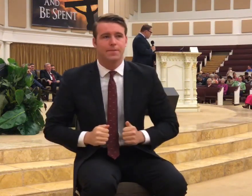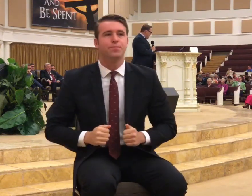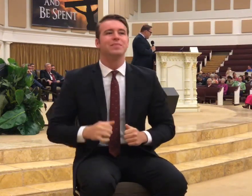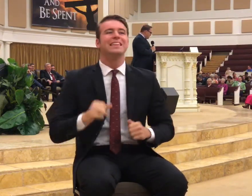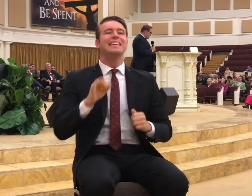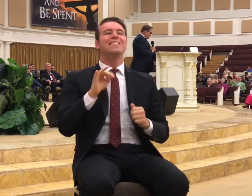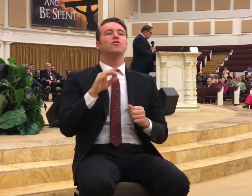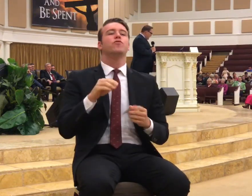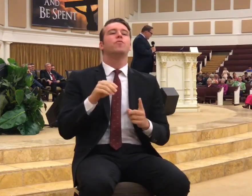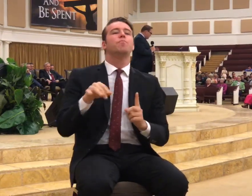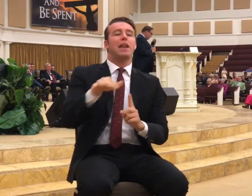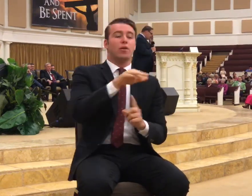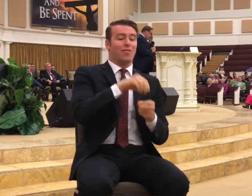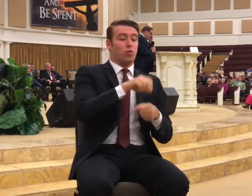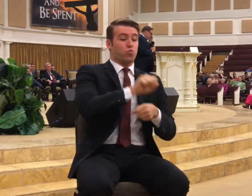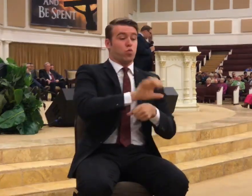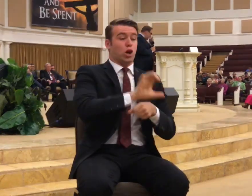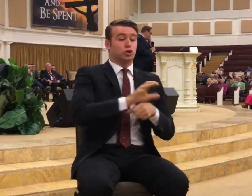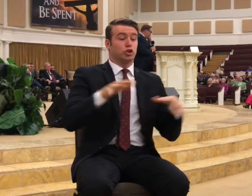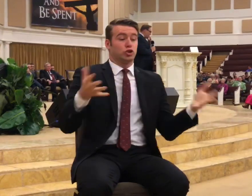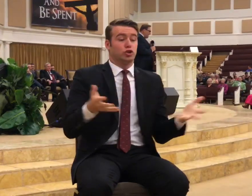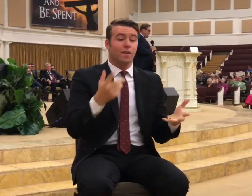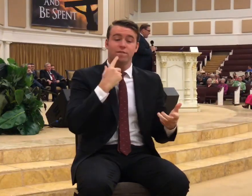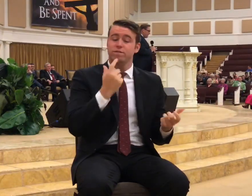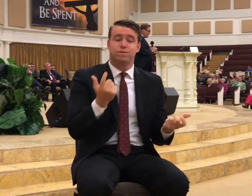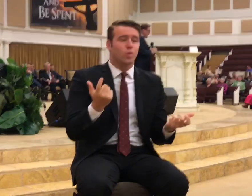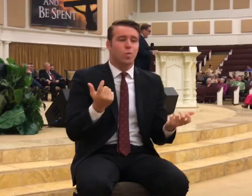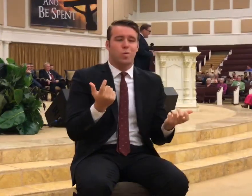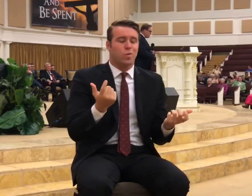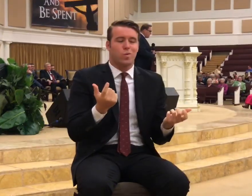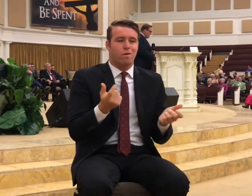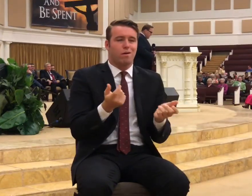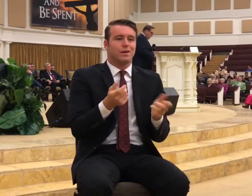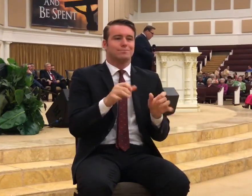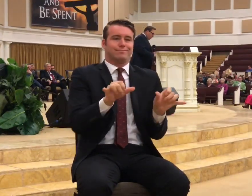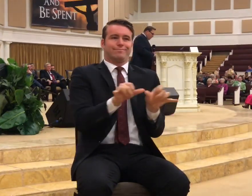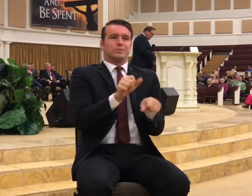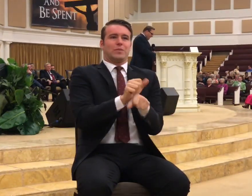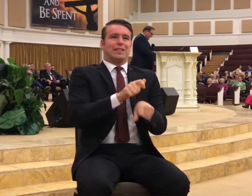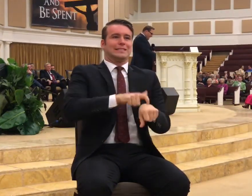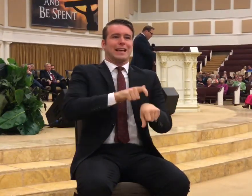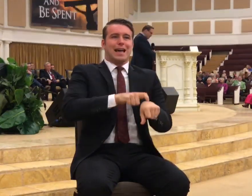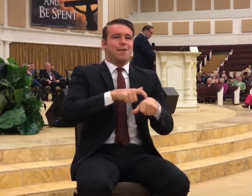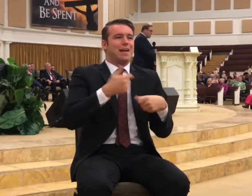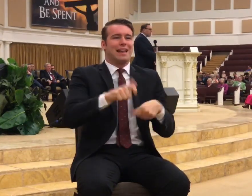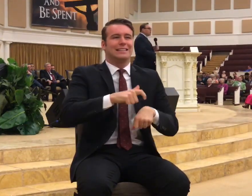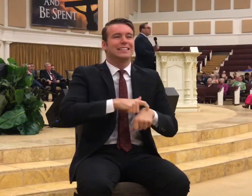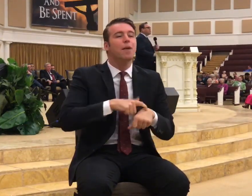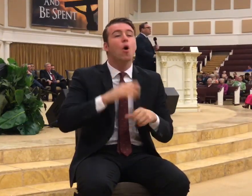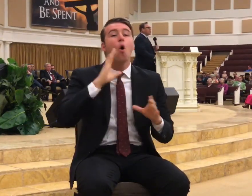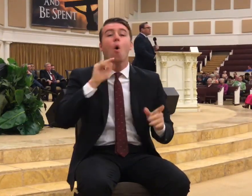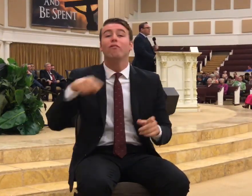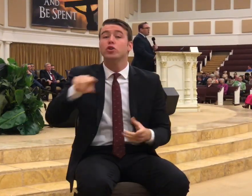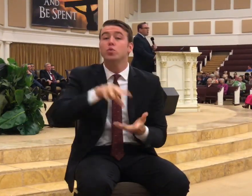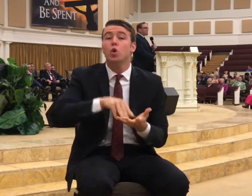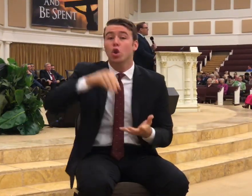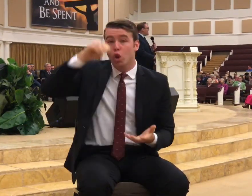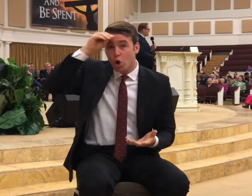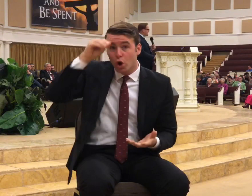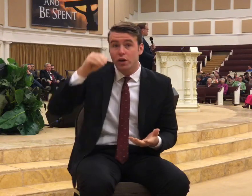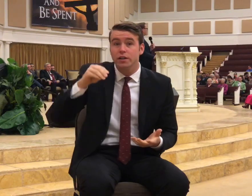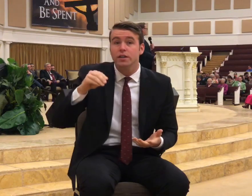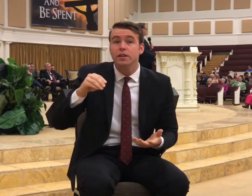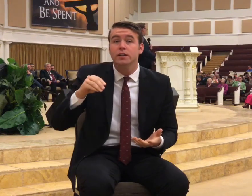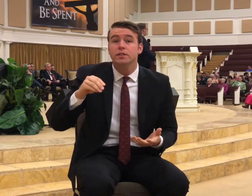you've been around the Rock Church for any amount of time, hopefully by now you have learned what we call